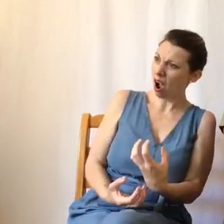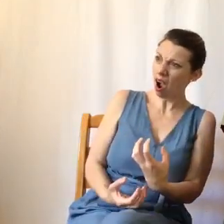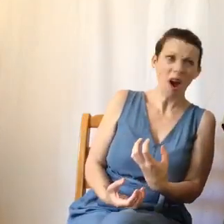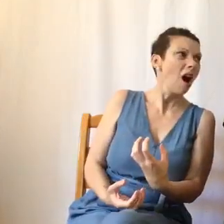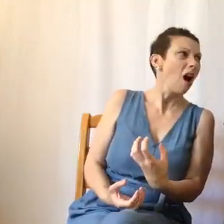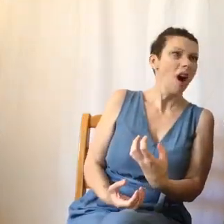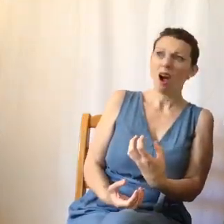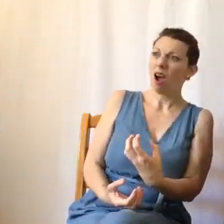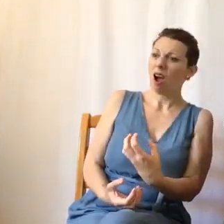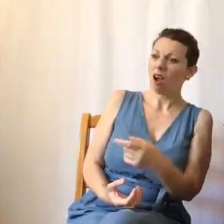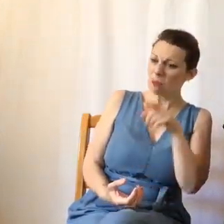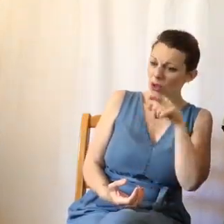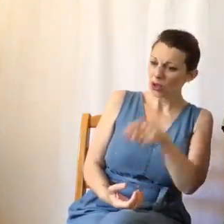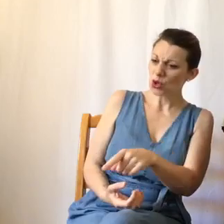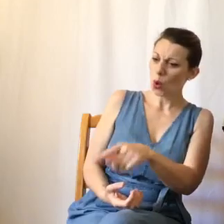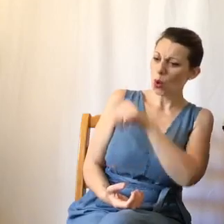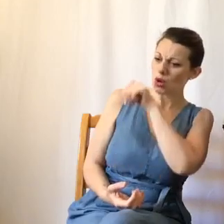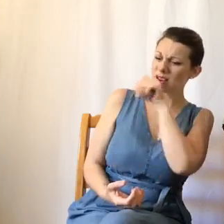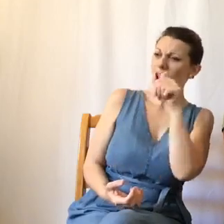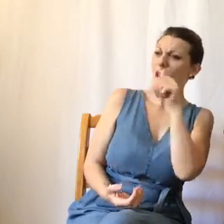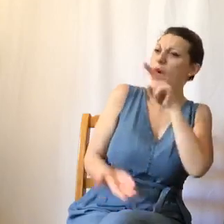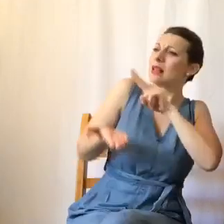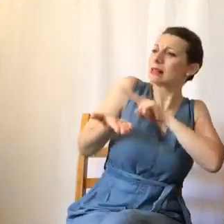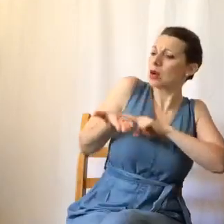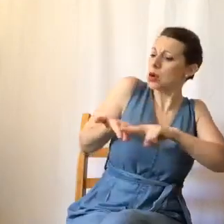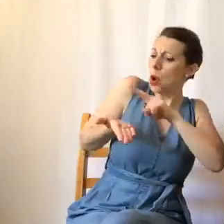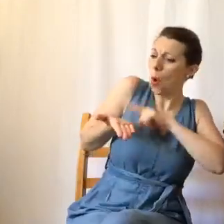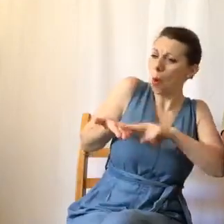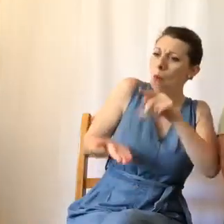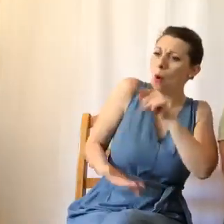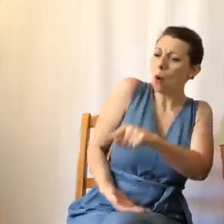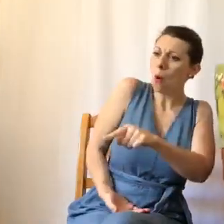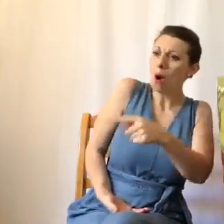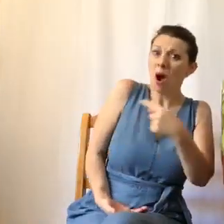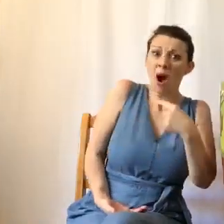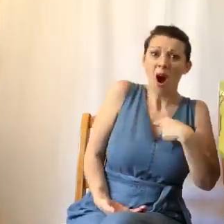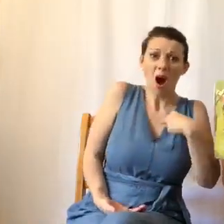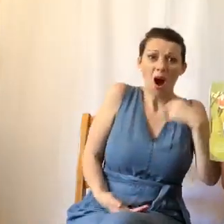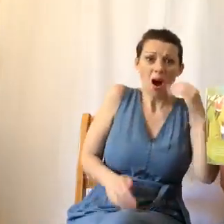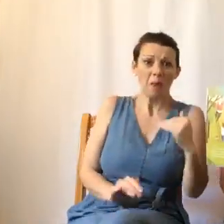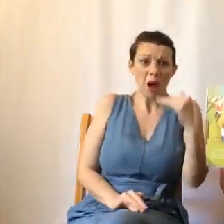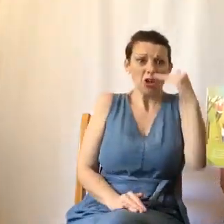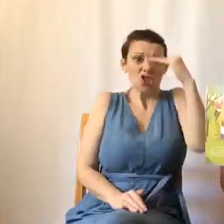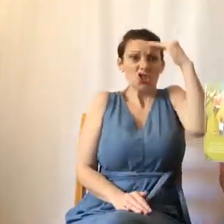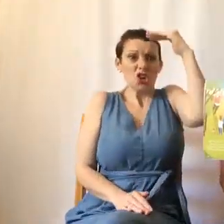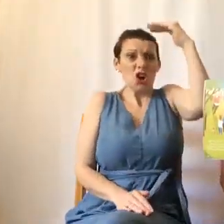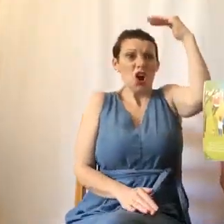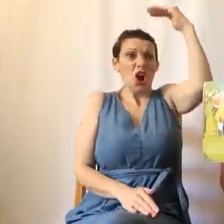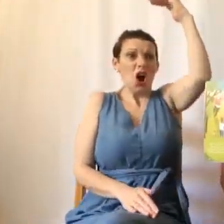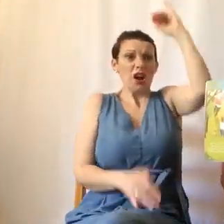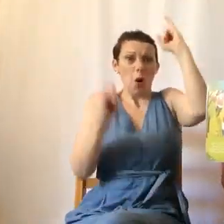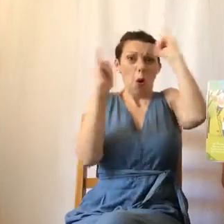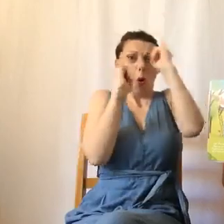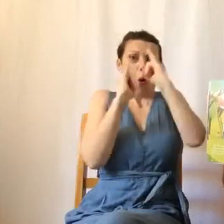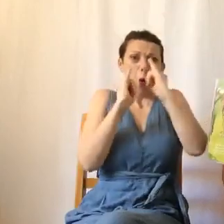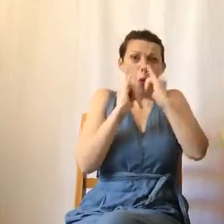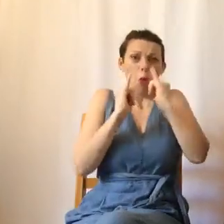"But you're so nice and normal. I'm a giant, hideous rock."